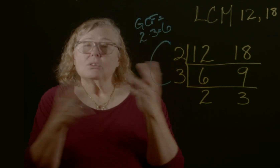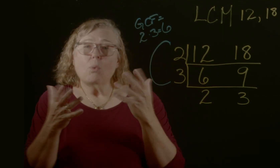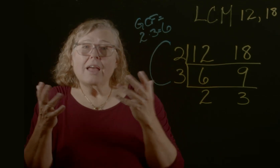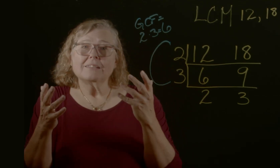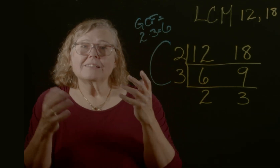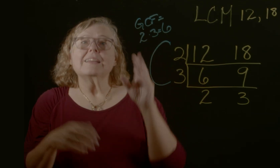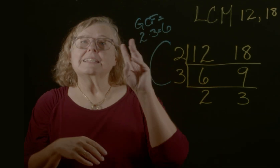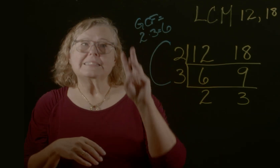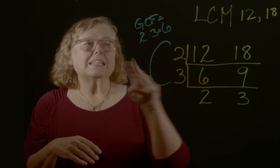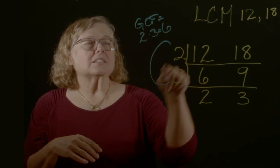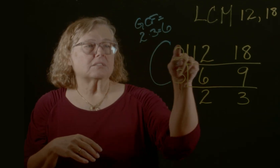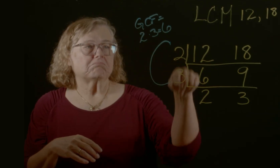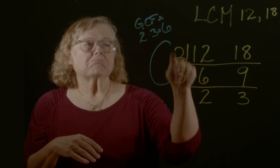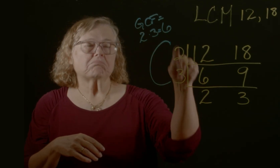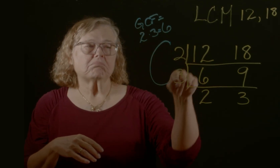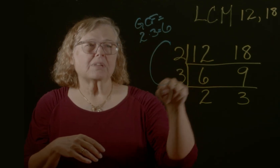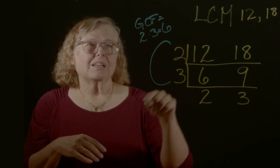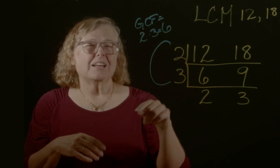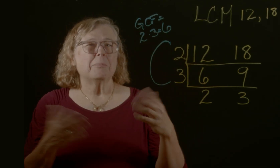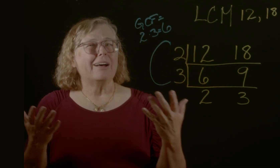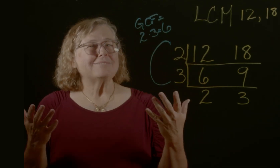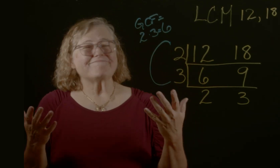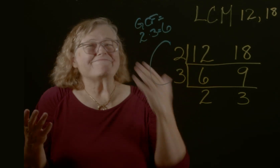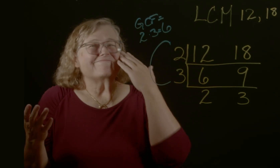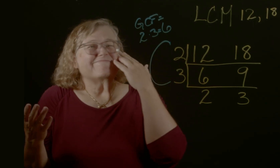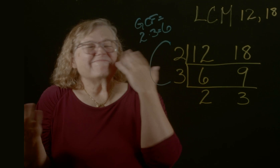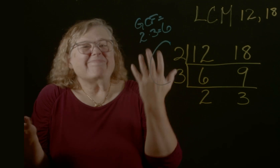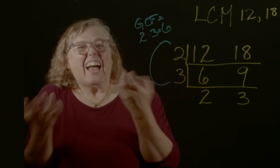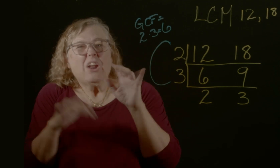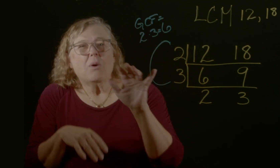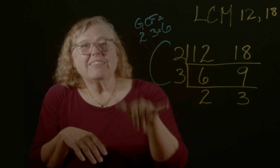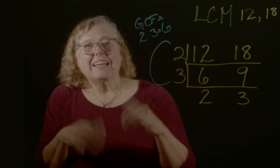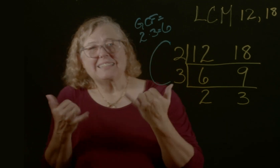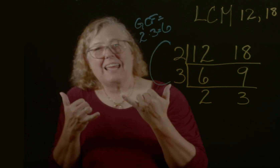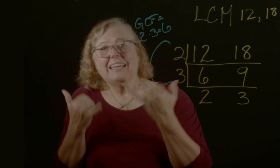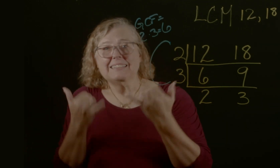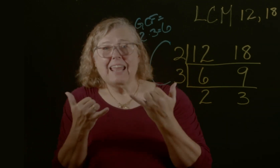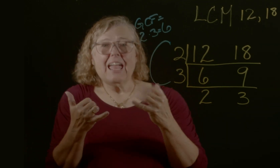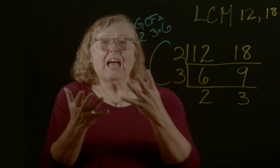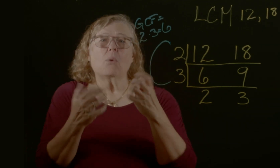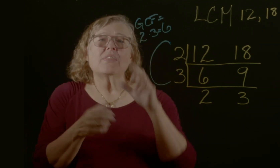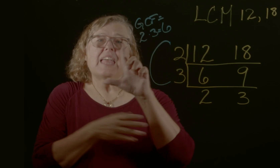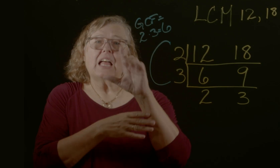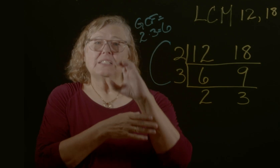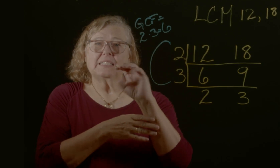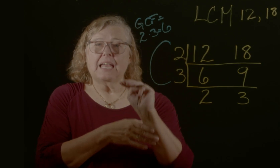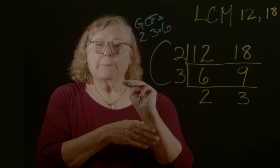common factor, 6. But, well, that's not what I want today. Today I want to know what is the